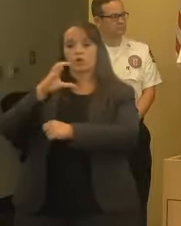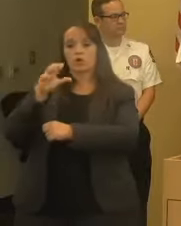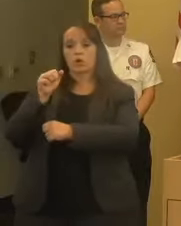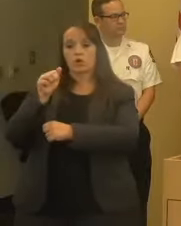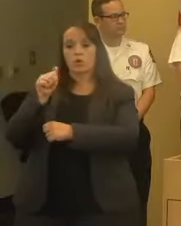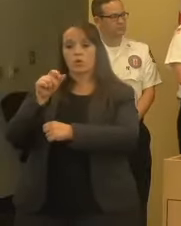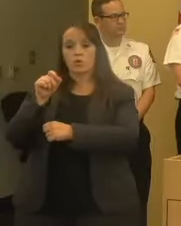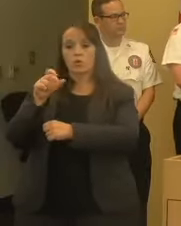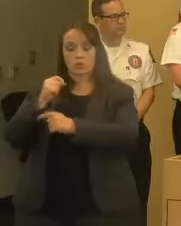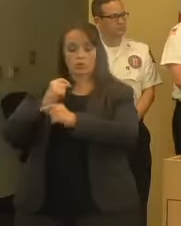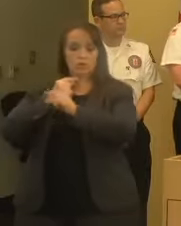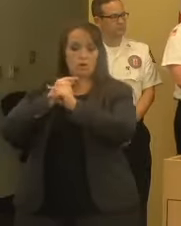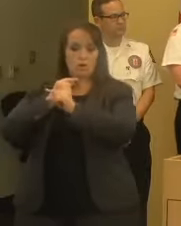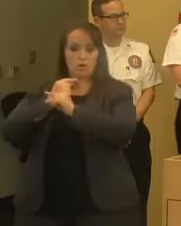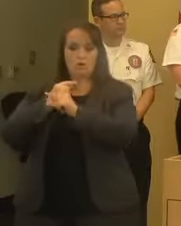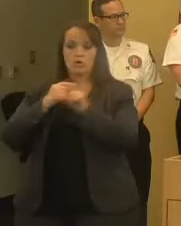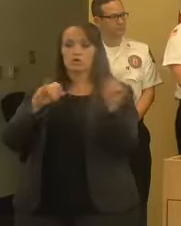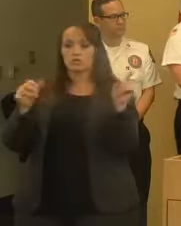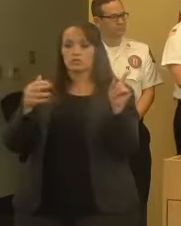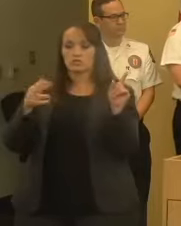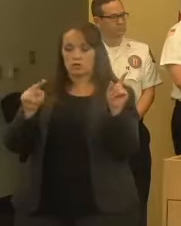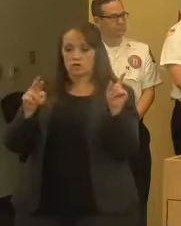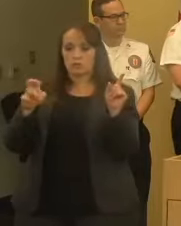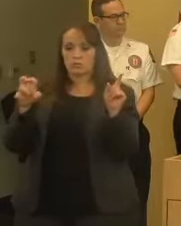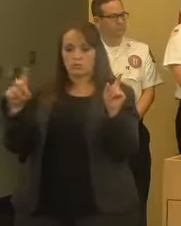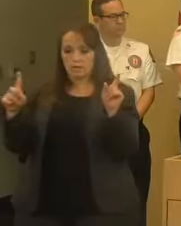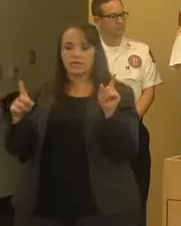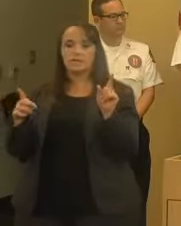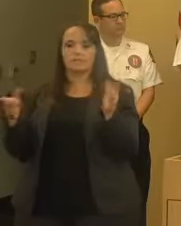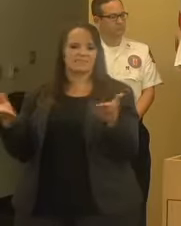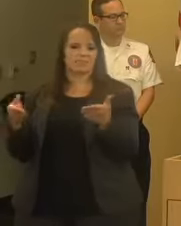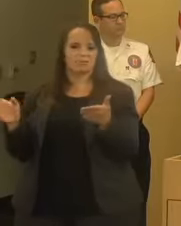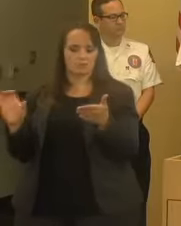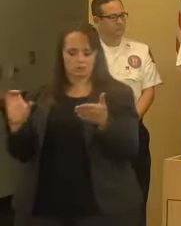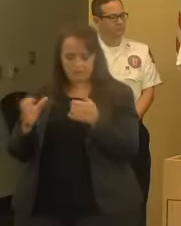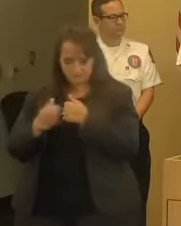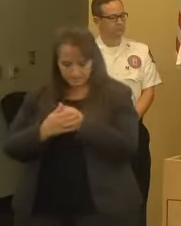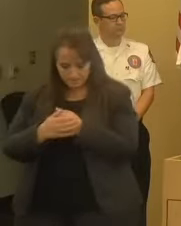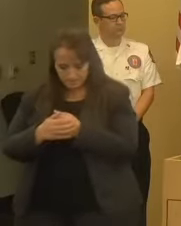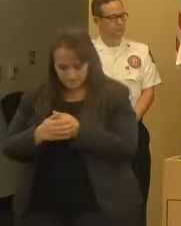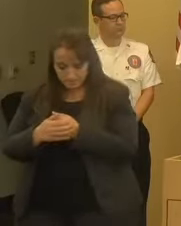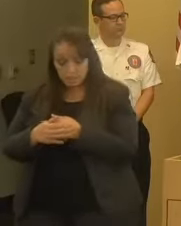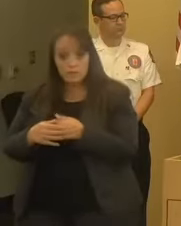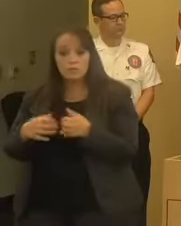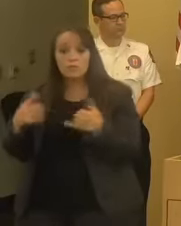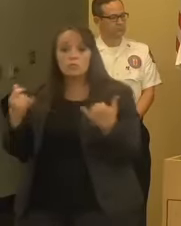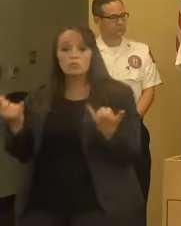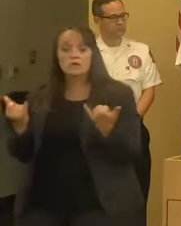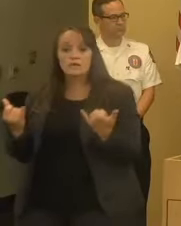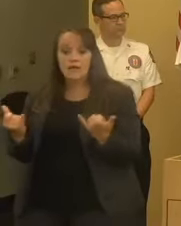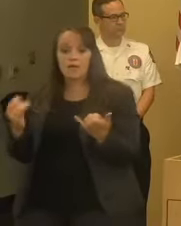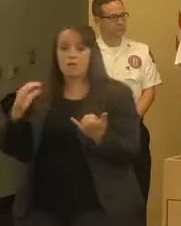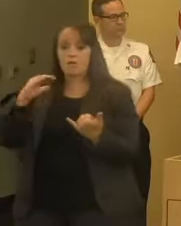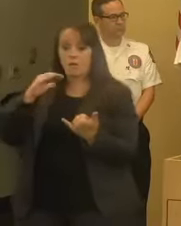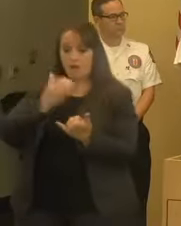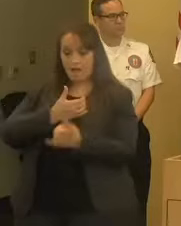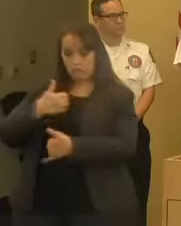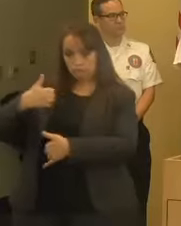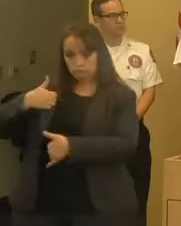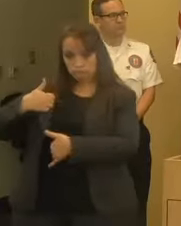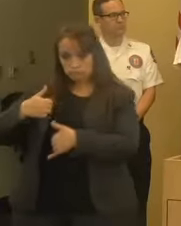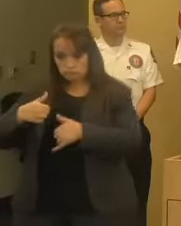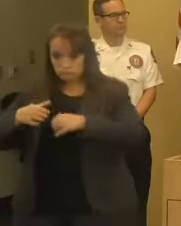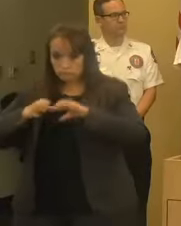Good morning, I'm Captain John Reed from the Coast Guard sector here in Charleston, South Carolina. As of right now, Coast Guard units are preparing themselves